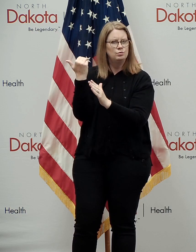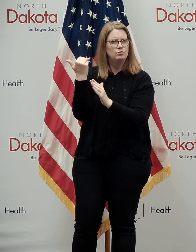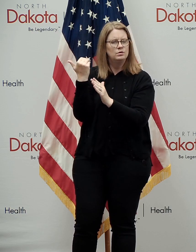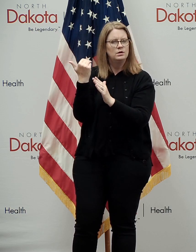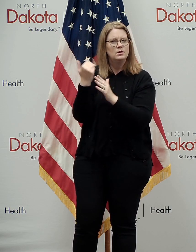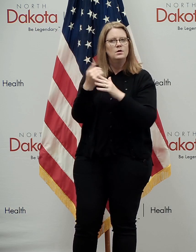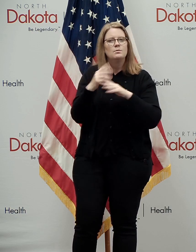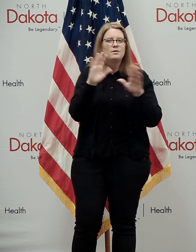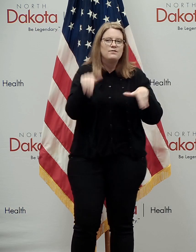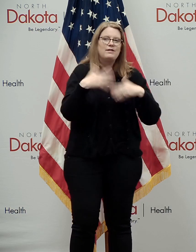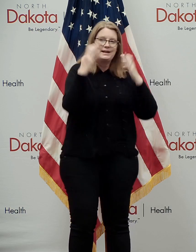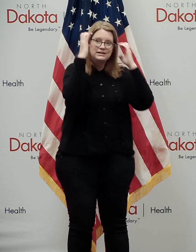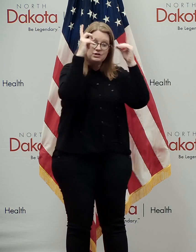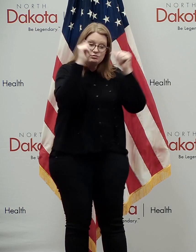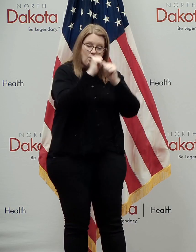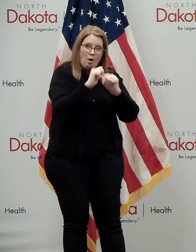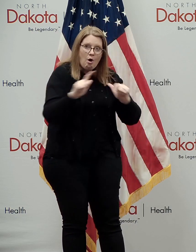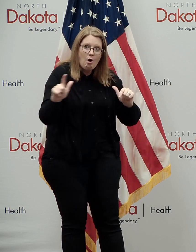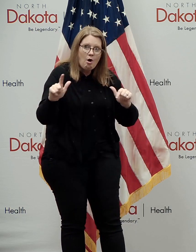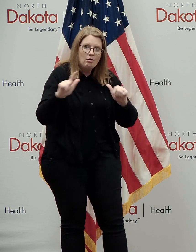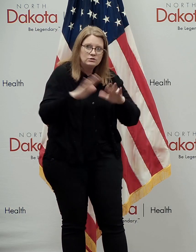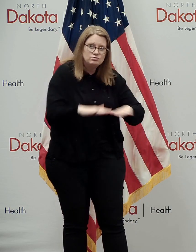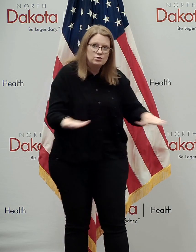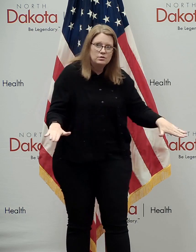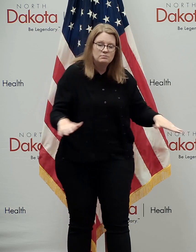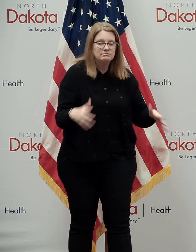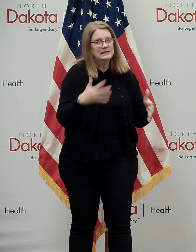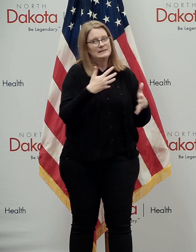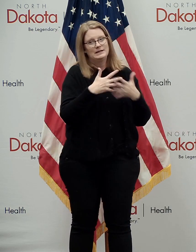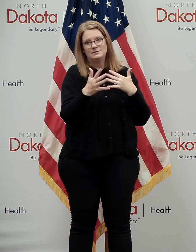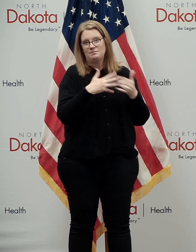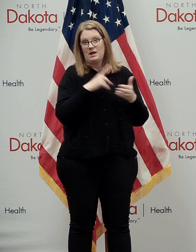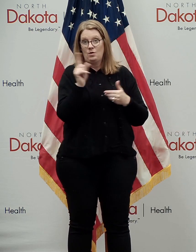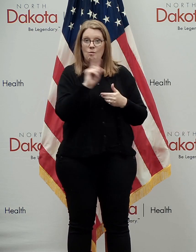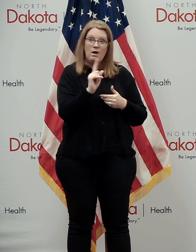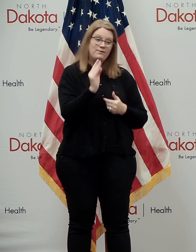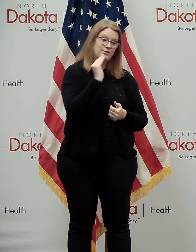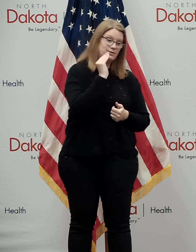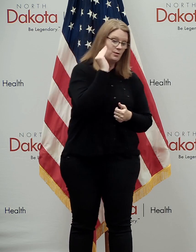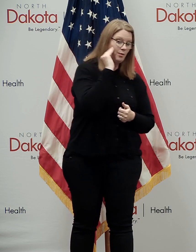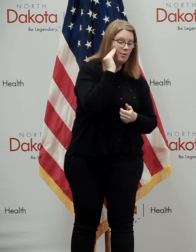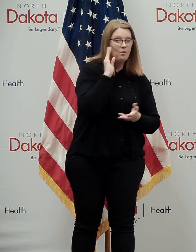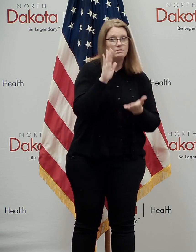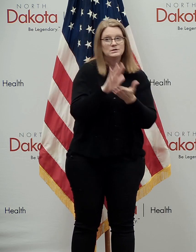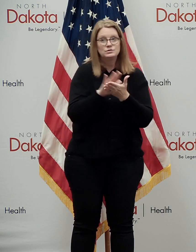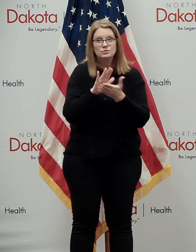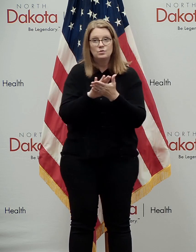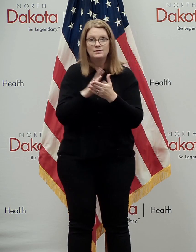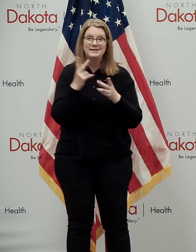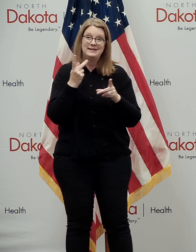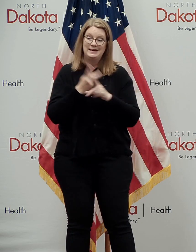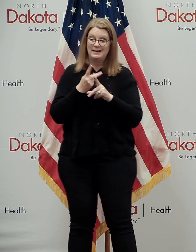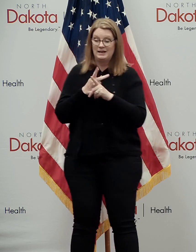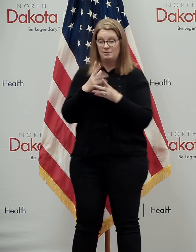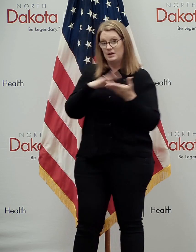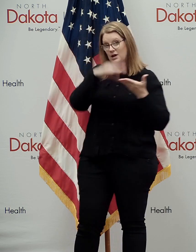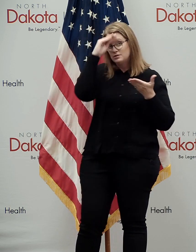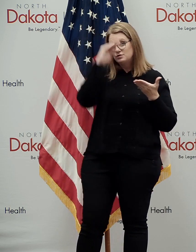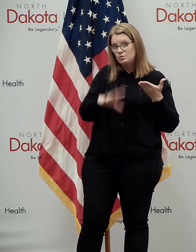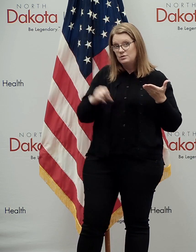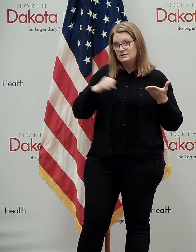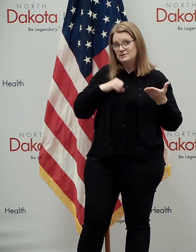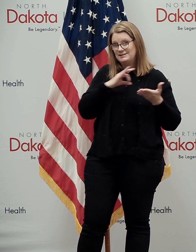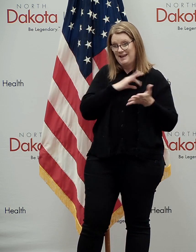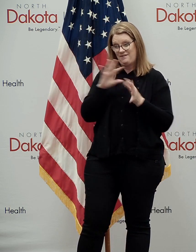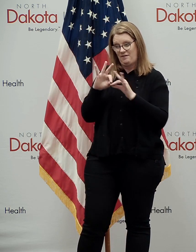to every child, no matter where their learning takes place, while keeping our students, staff, and their families